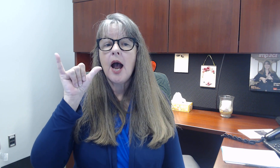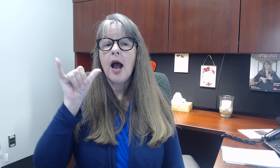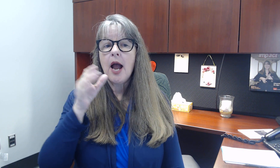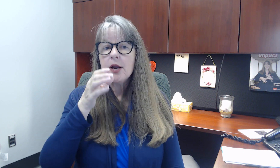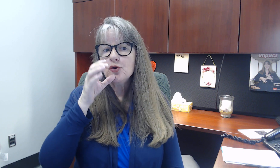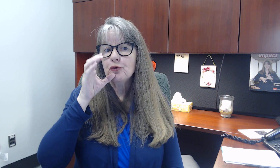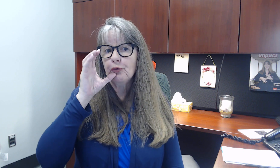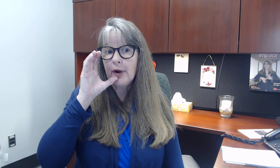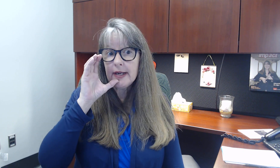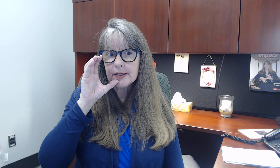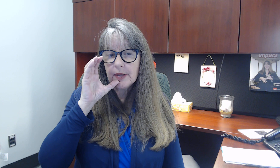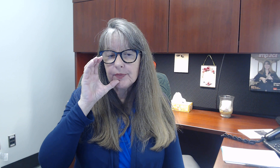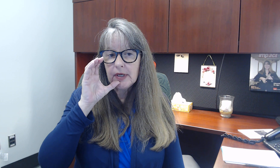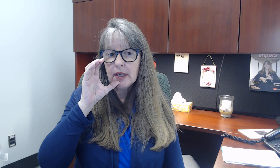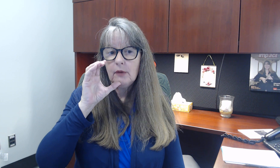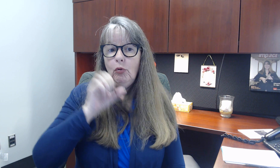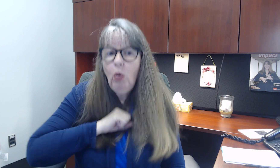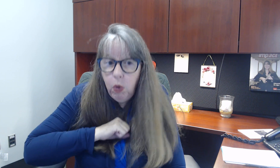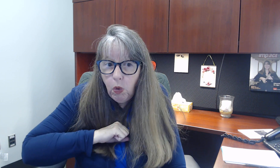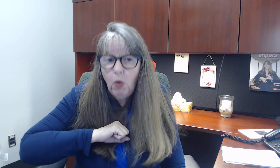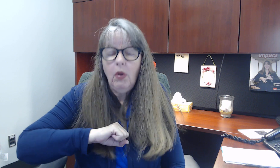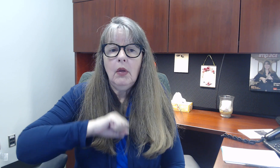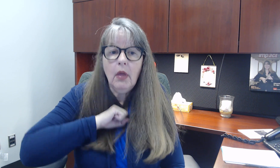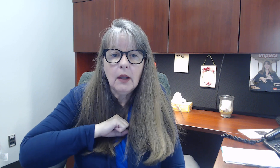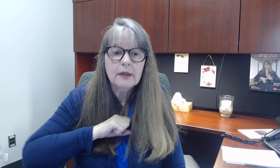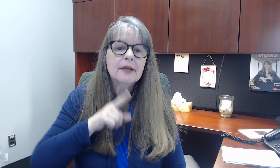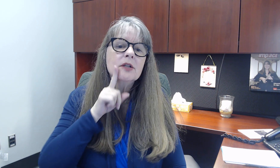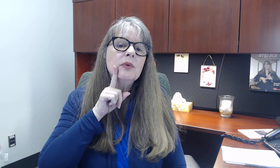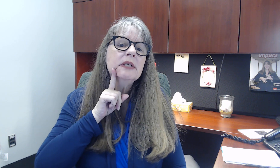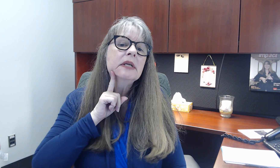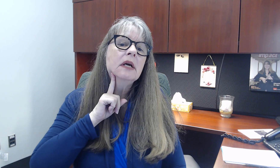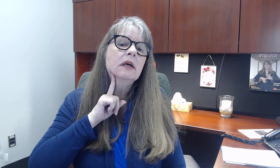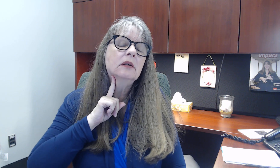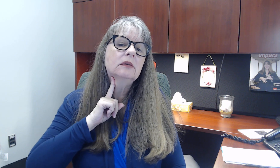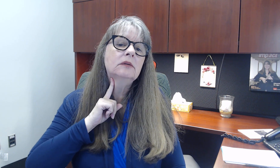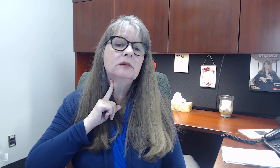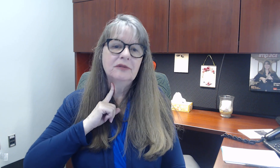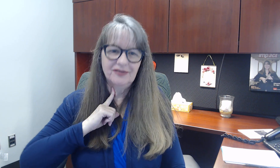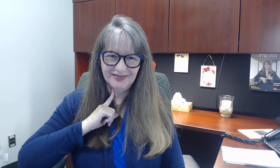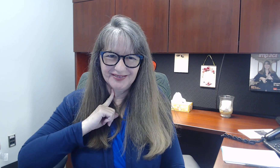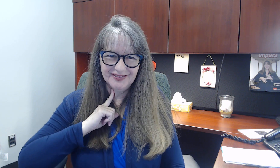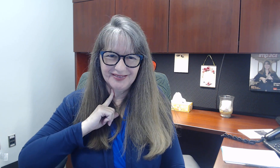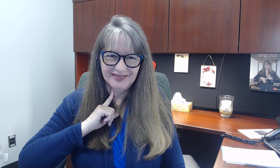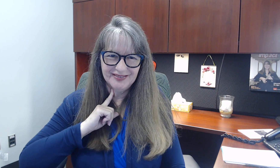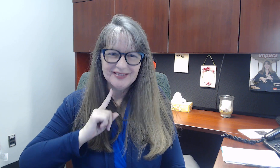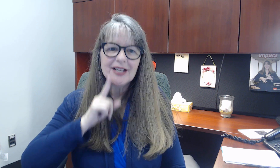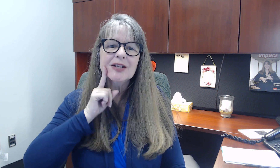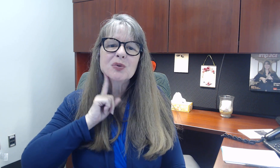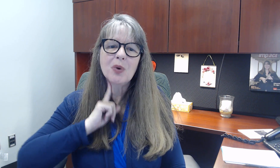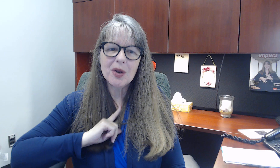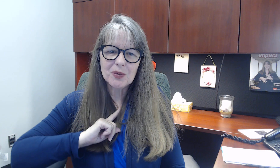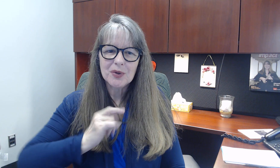I drank something and because it went down, I swallowed it